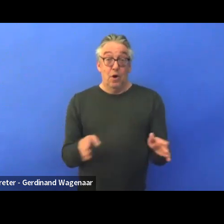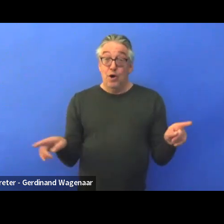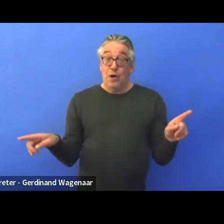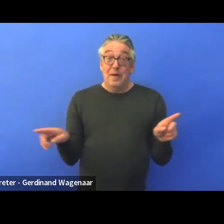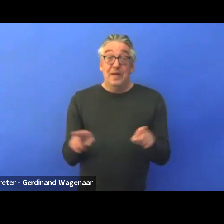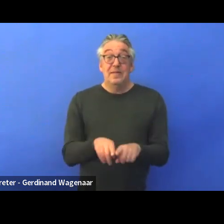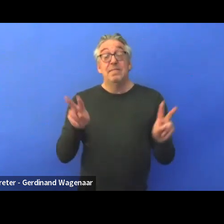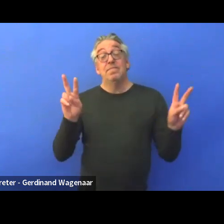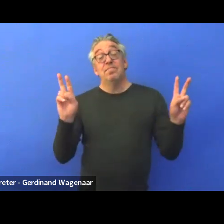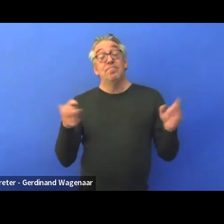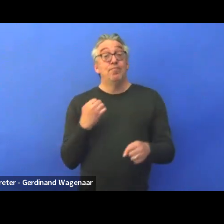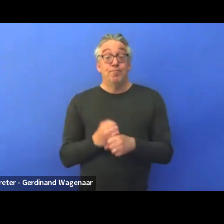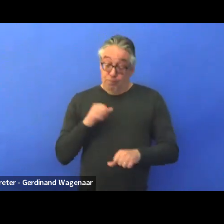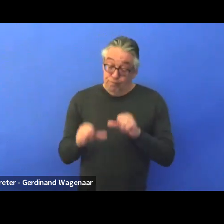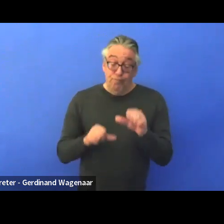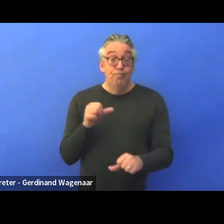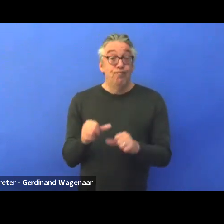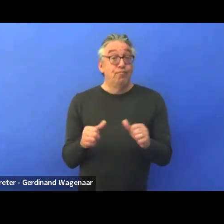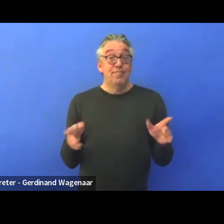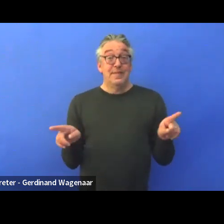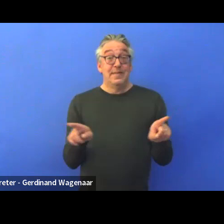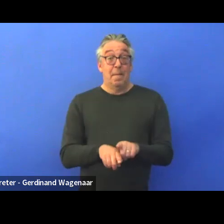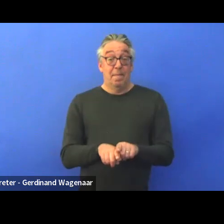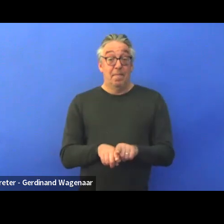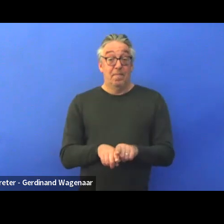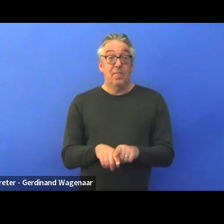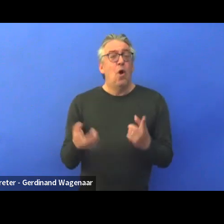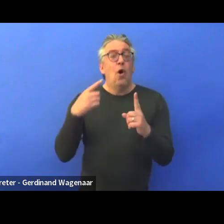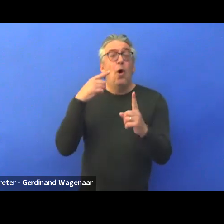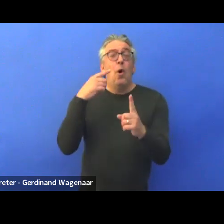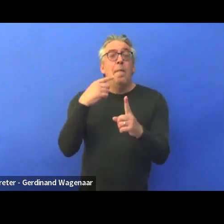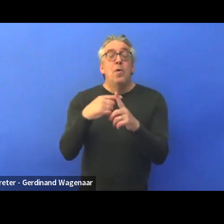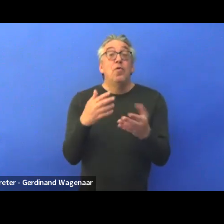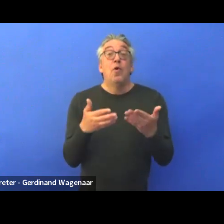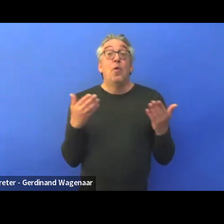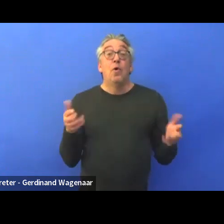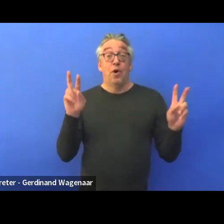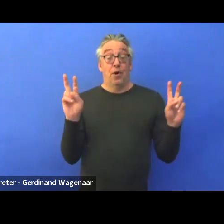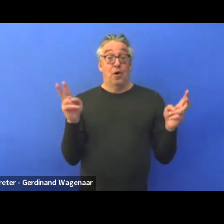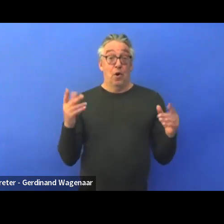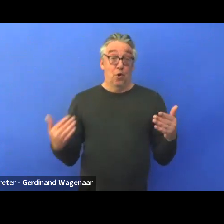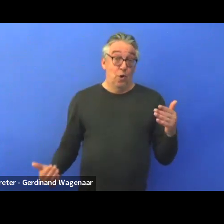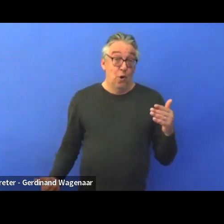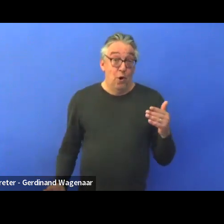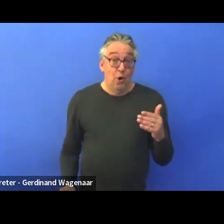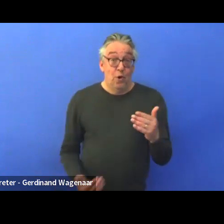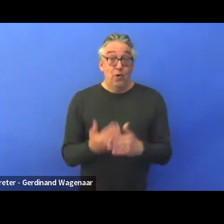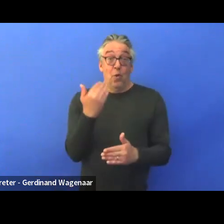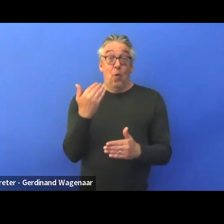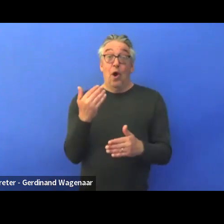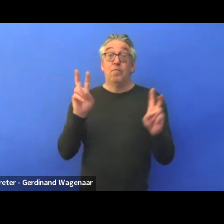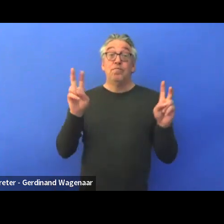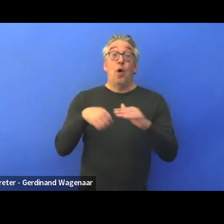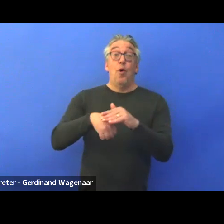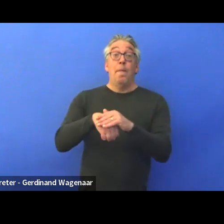workflow, as it were. And the good news is that the Born Accessible Inclusive Publishing ecosystem